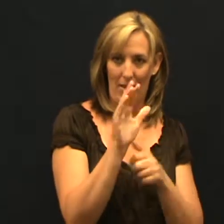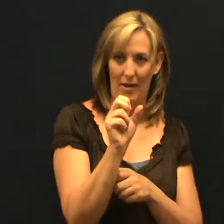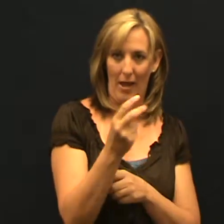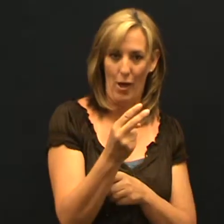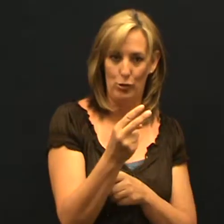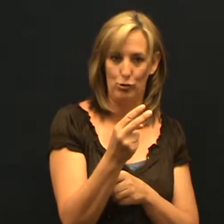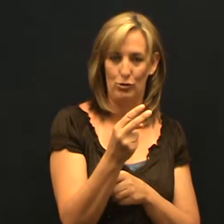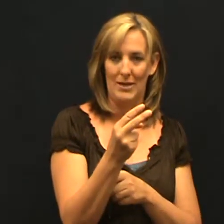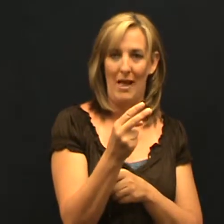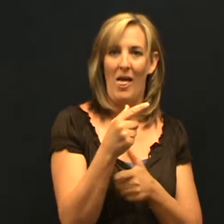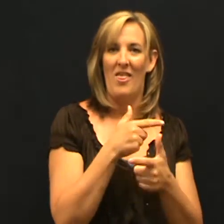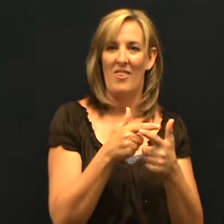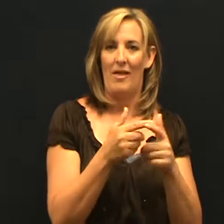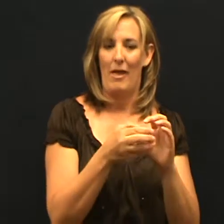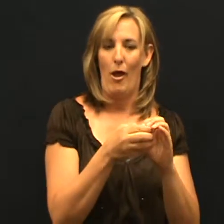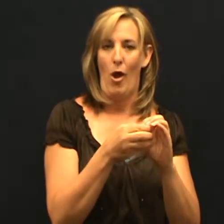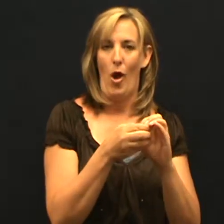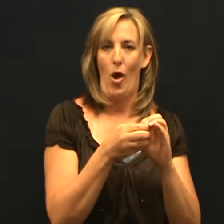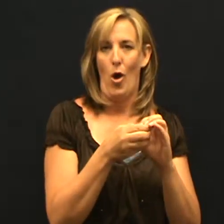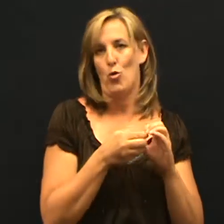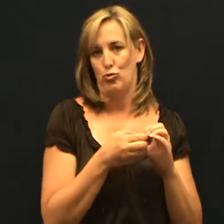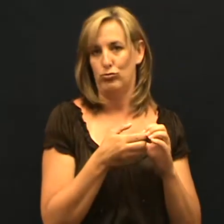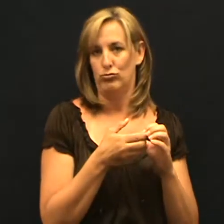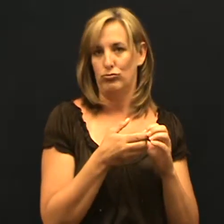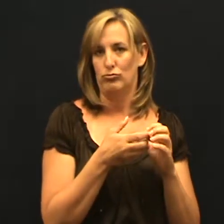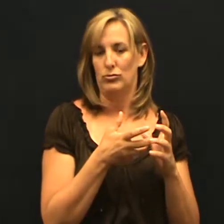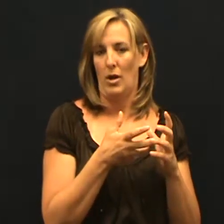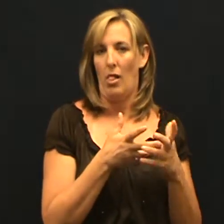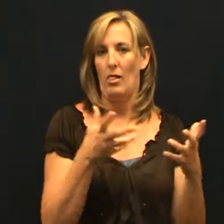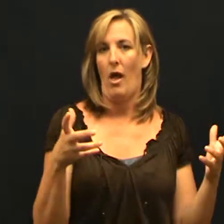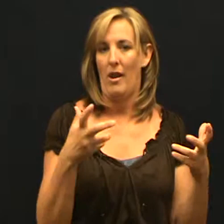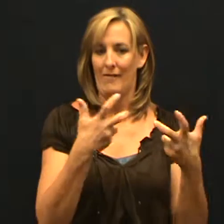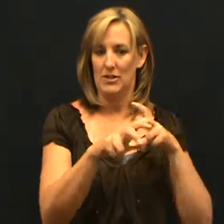give owners of the other companies shares of